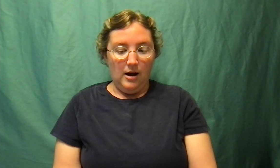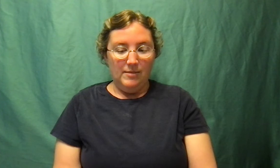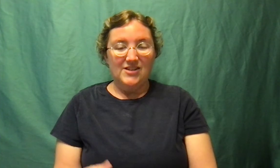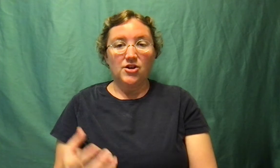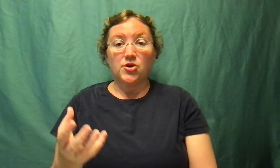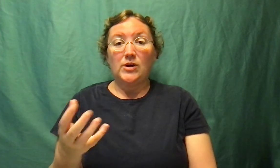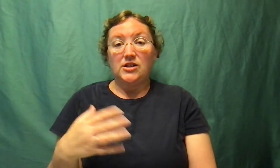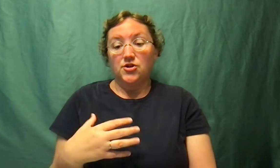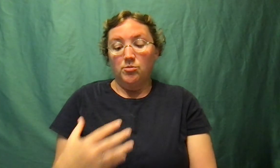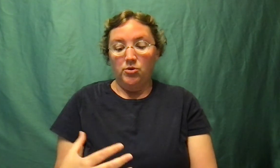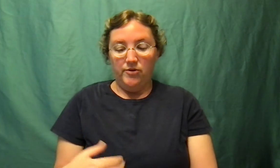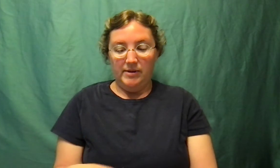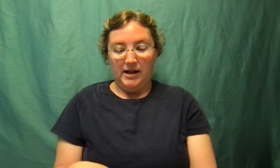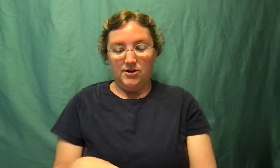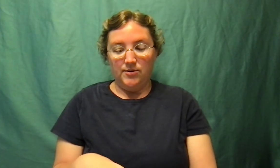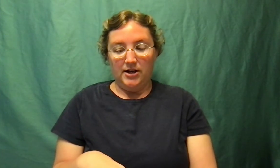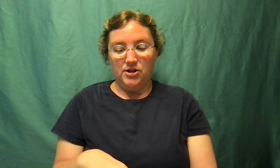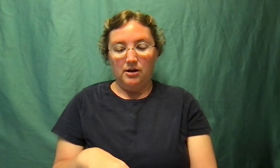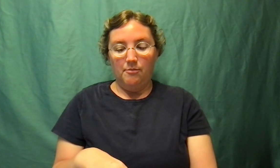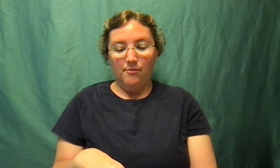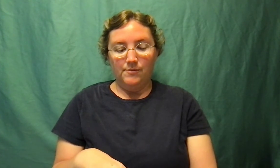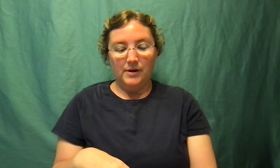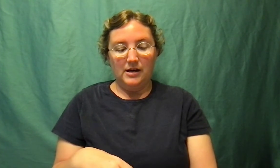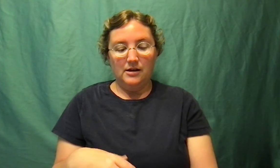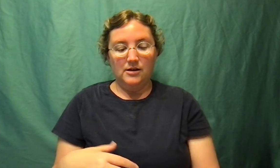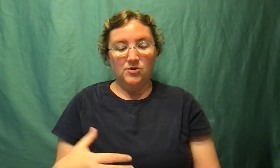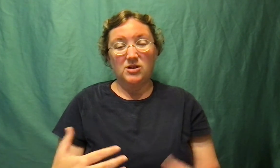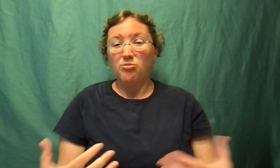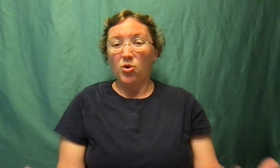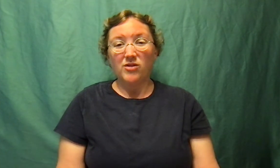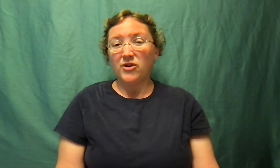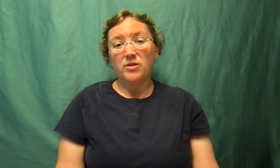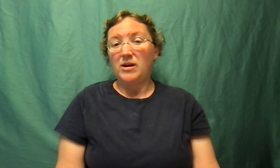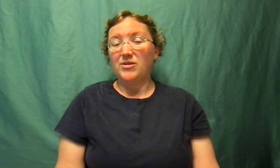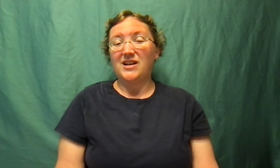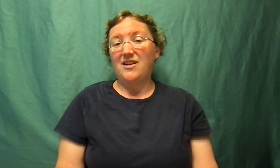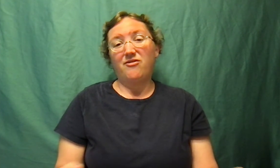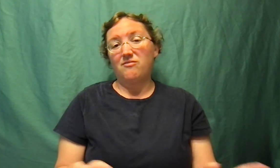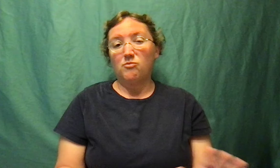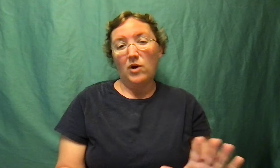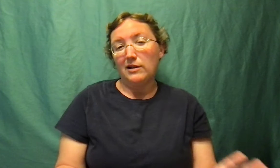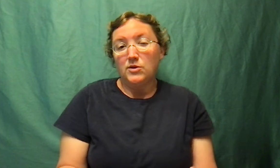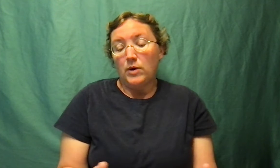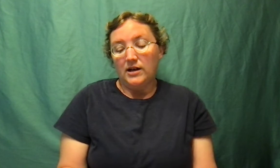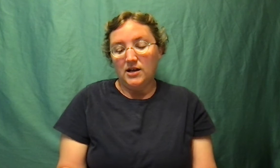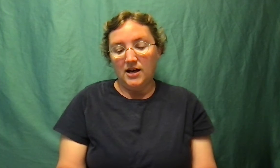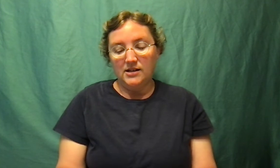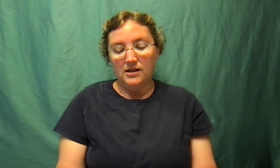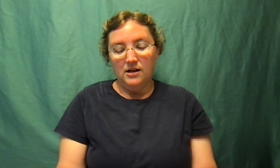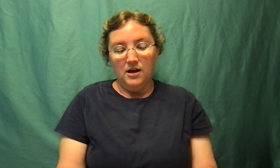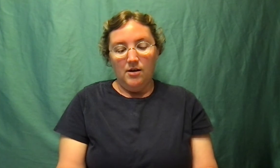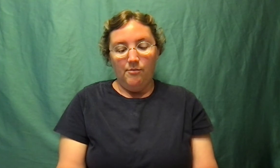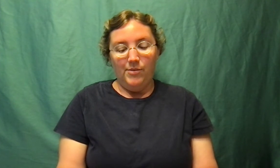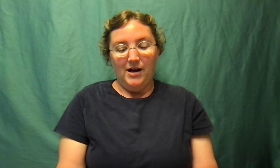It's also easier to move them in that direction. But so it's important for you to be able to kind of at least recognize it.